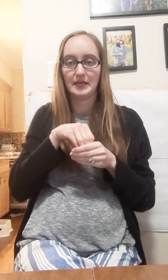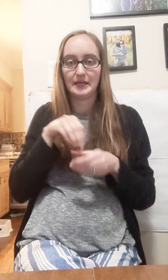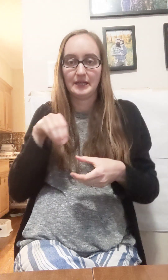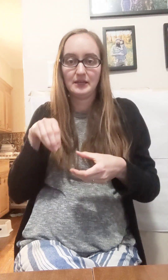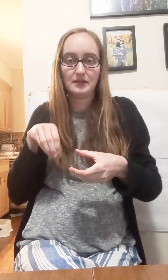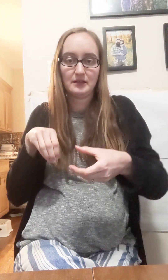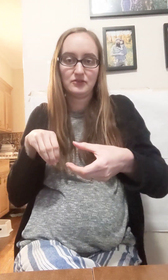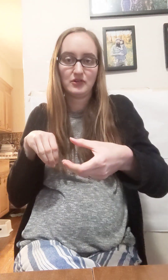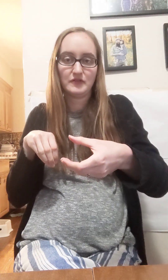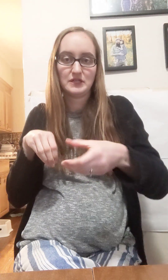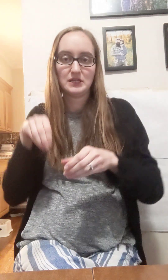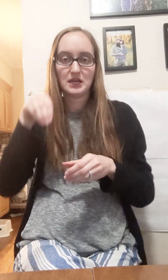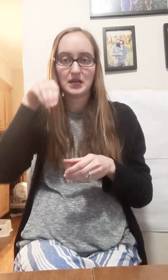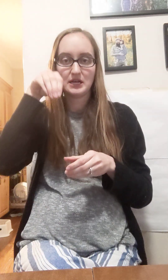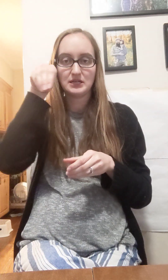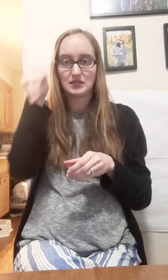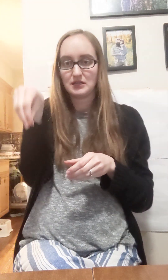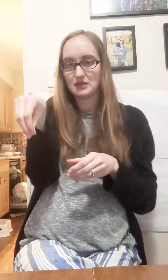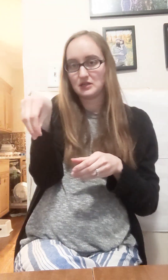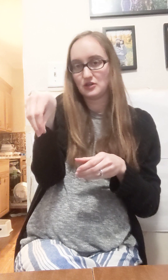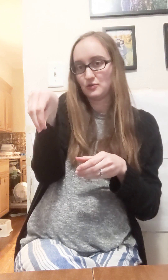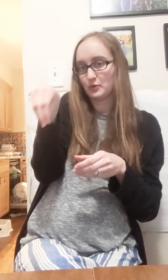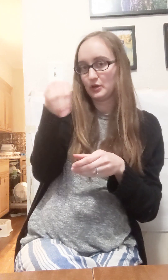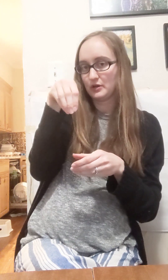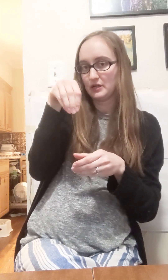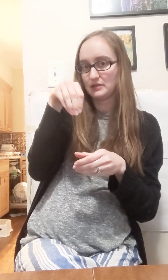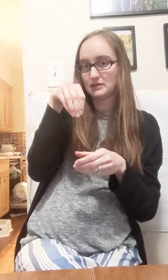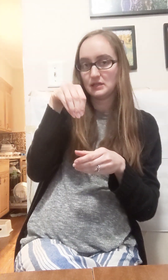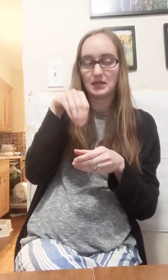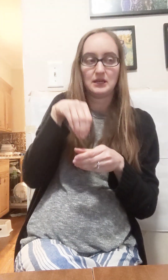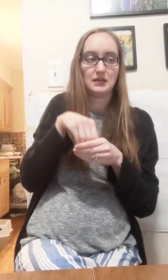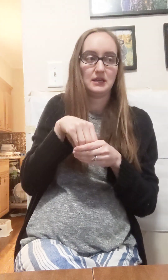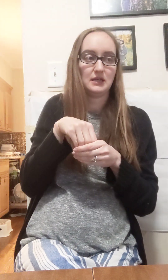In, so you have a C hand and then you put your hand inside it, in